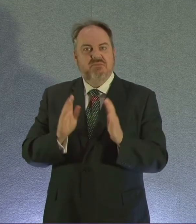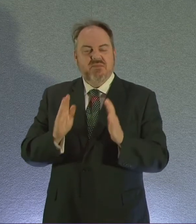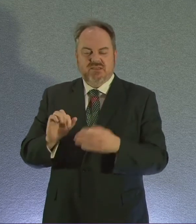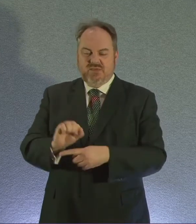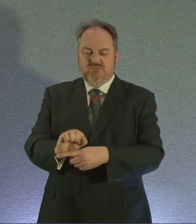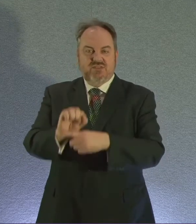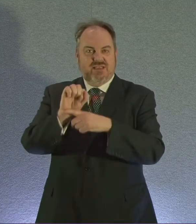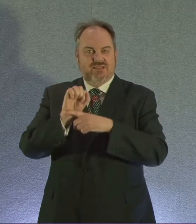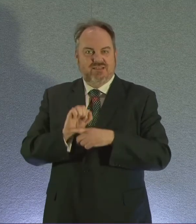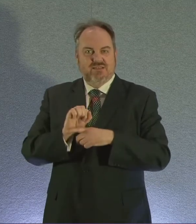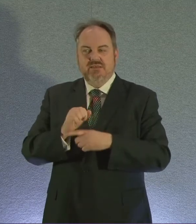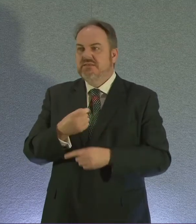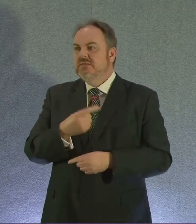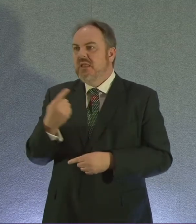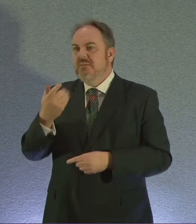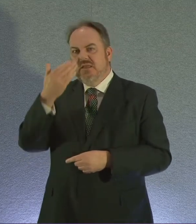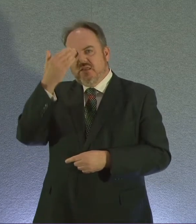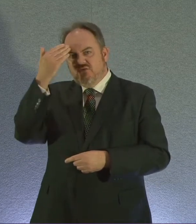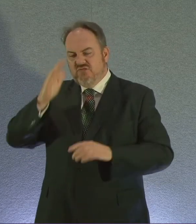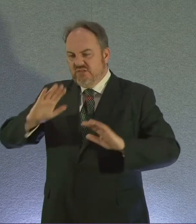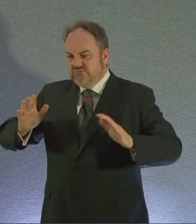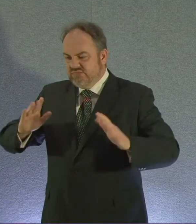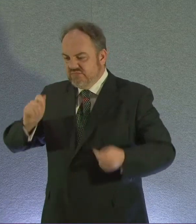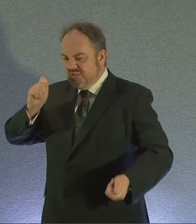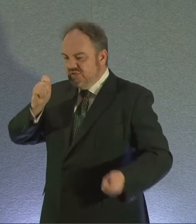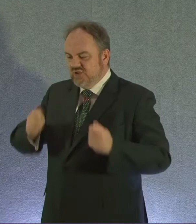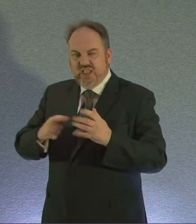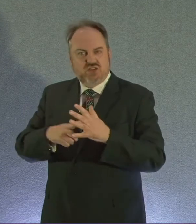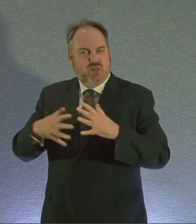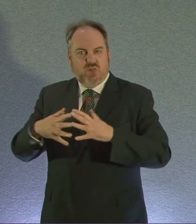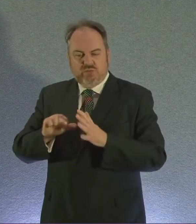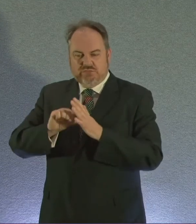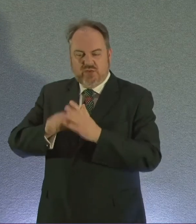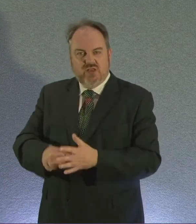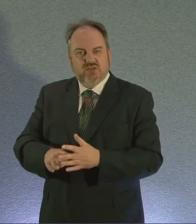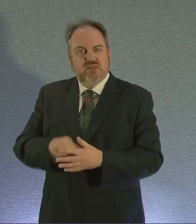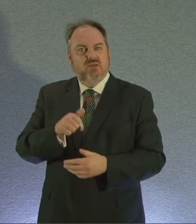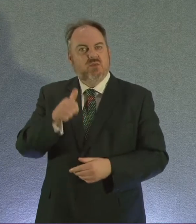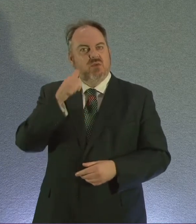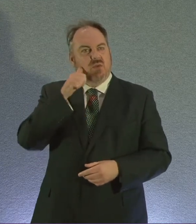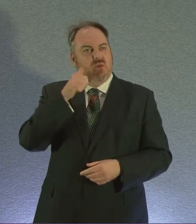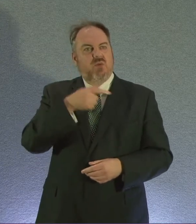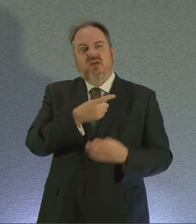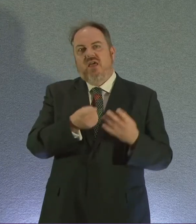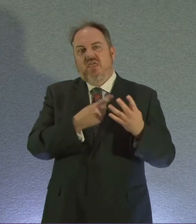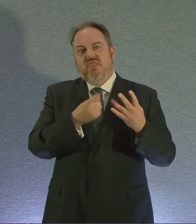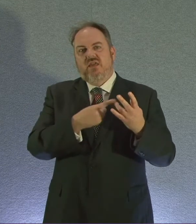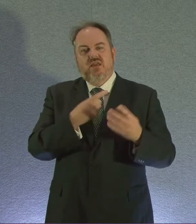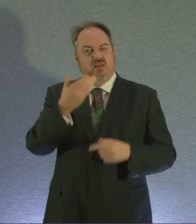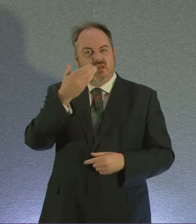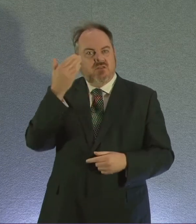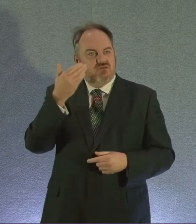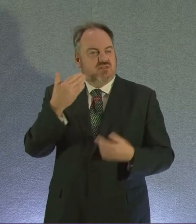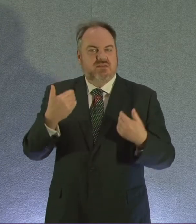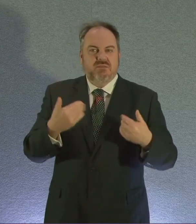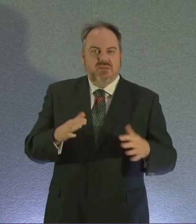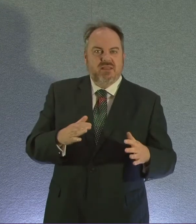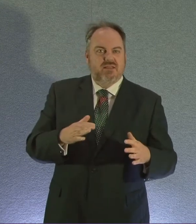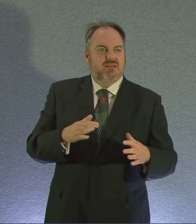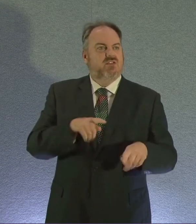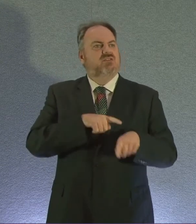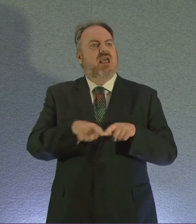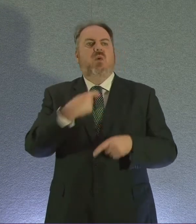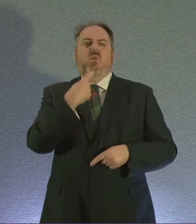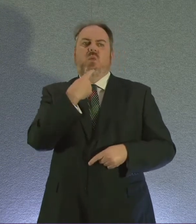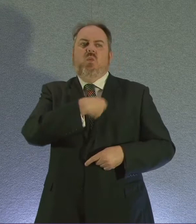will overreach in terms of the civil contingencies and the powers they pull back towards themselves to ensure that, under the guise of